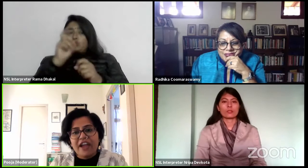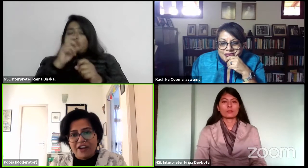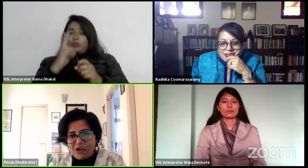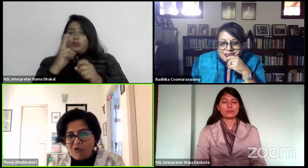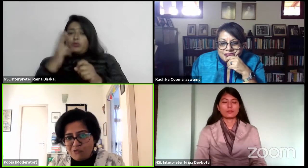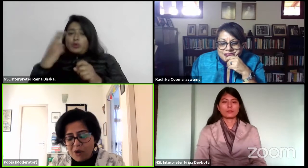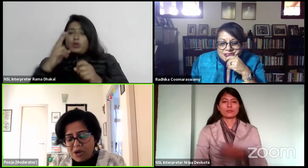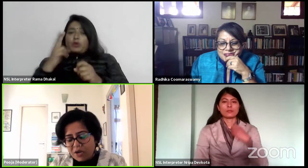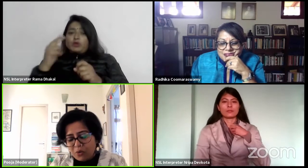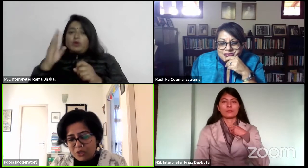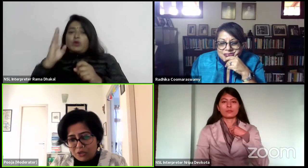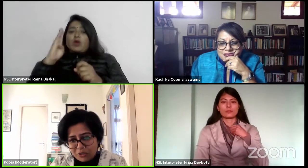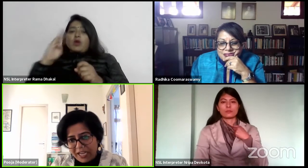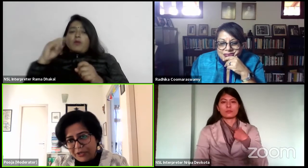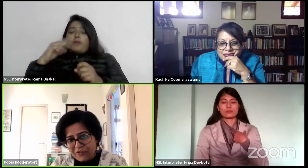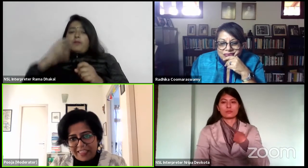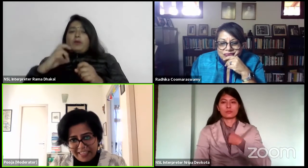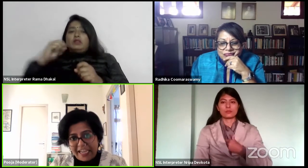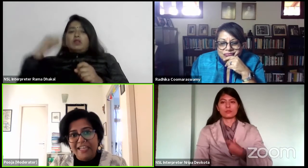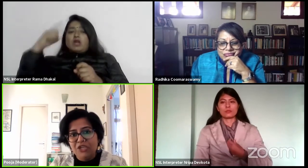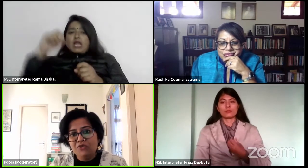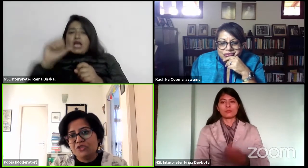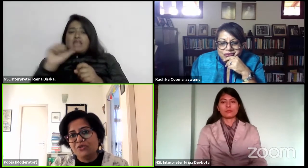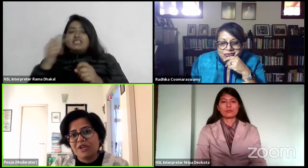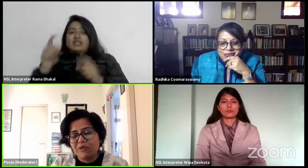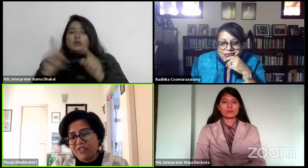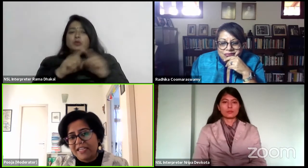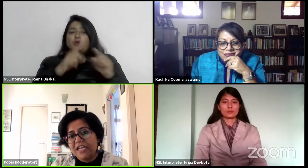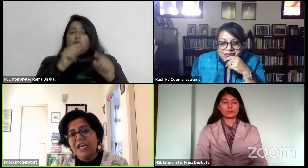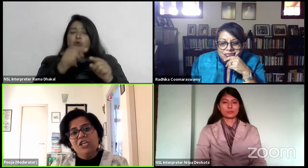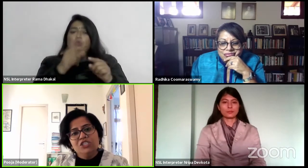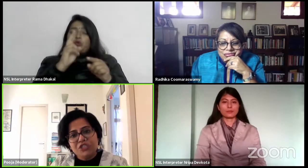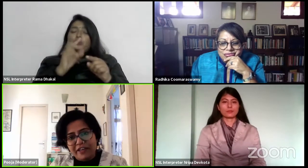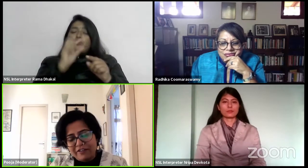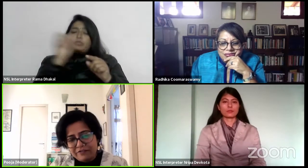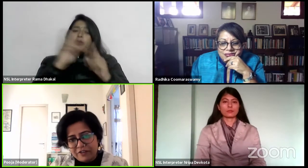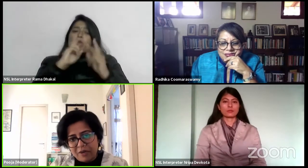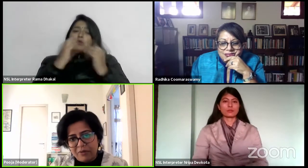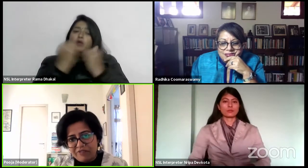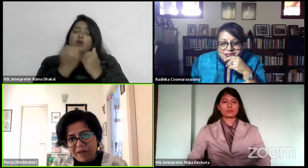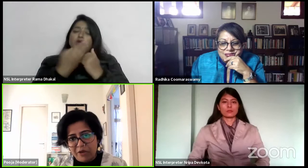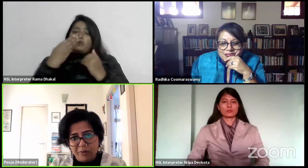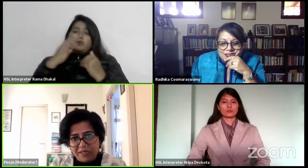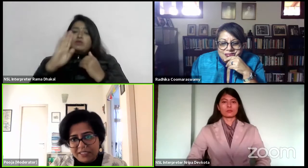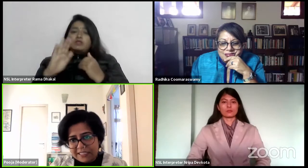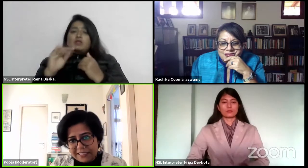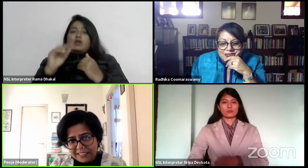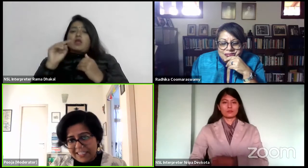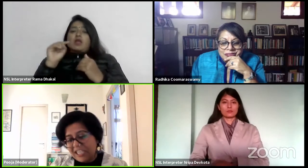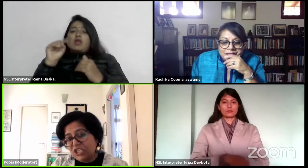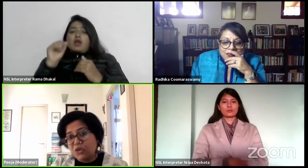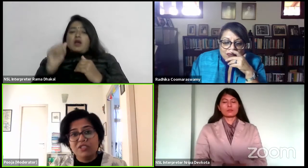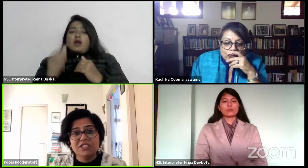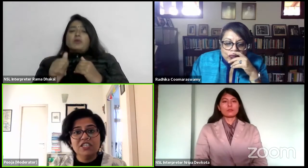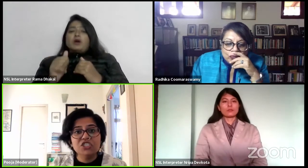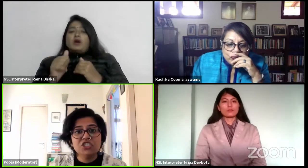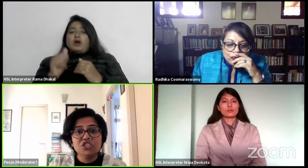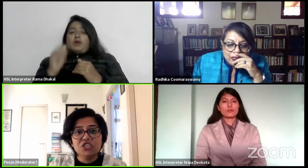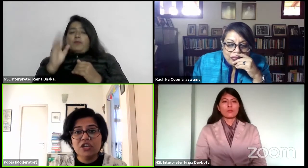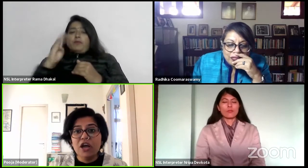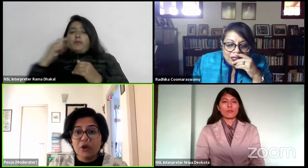and her area of work would also kind of, I think, allude to some of that. To give a brief bio, Bandana is the International